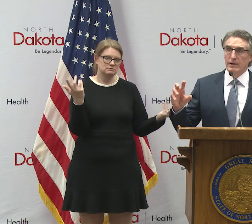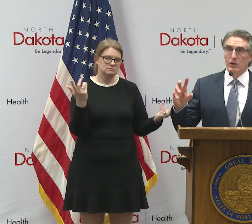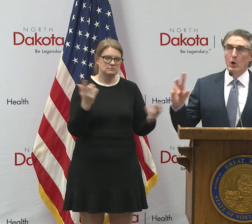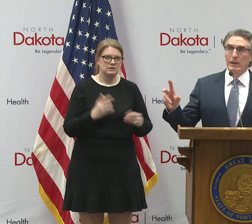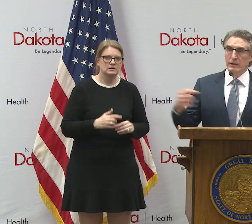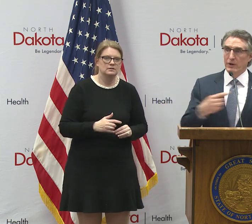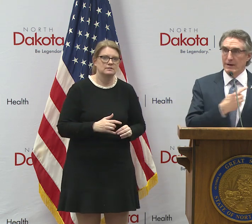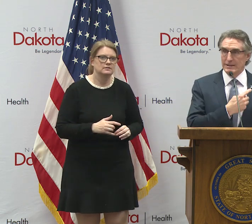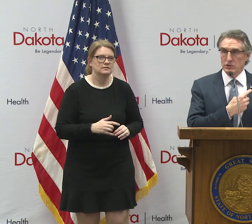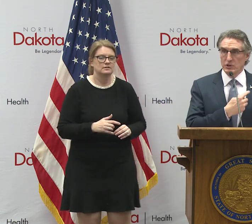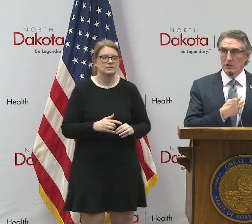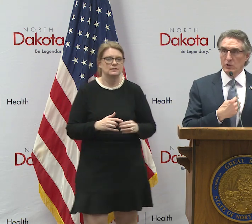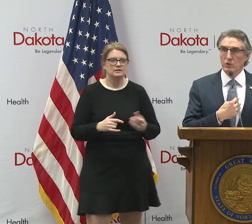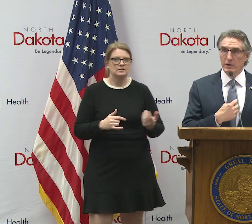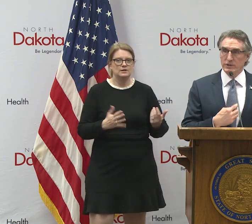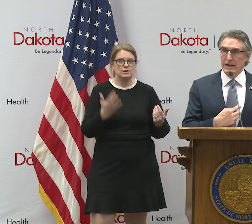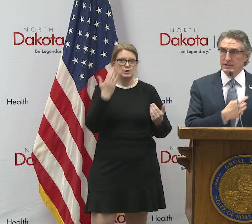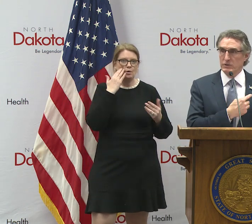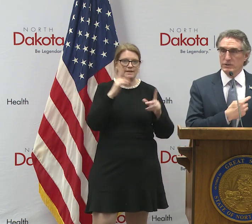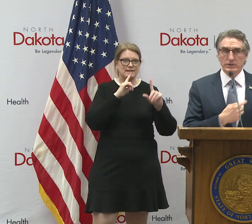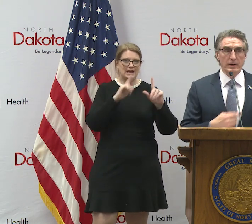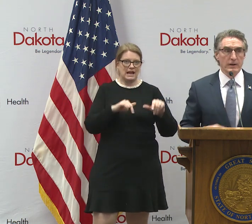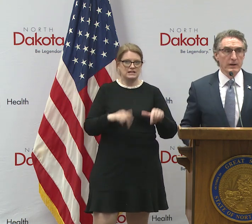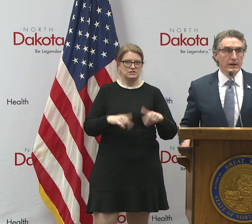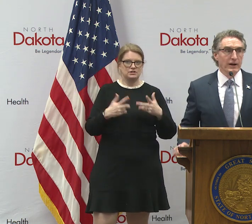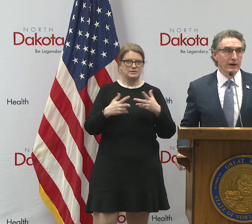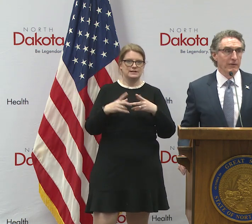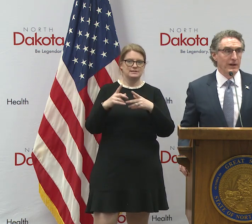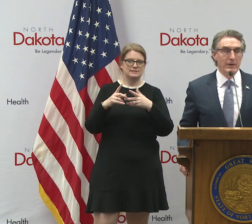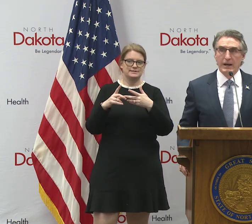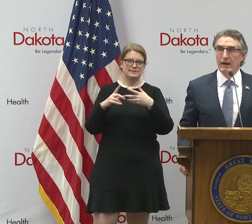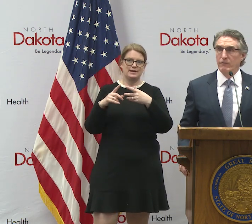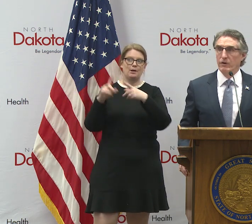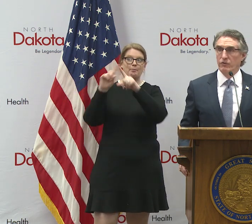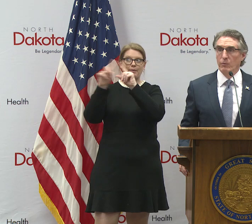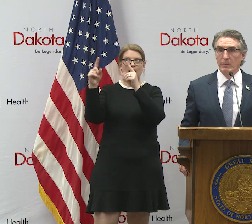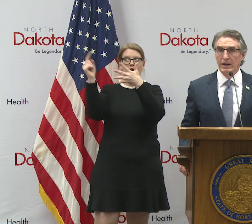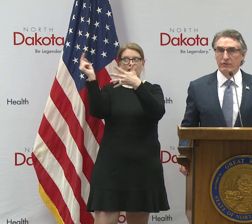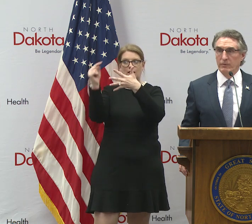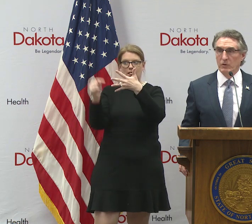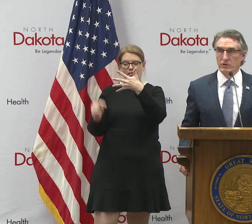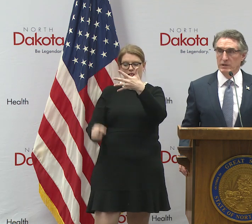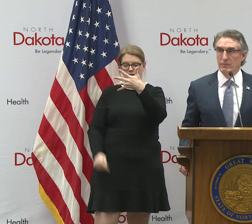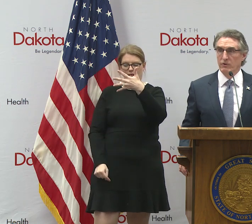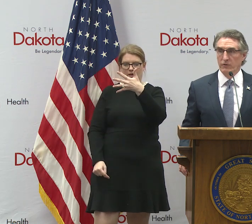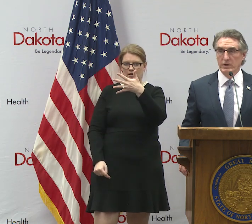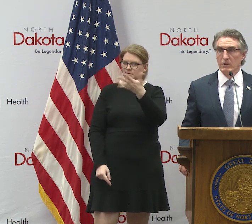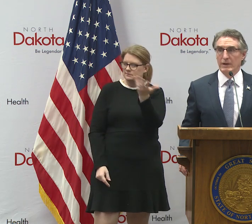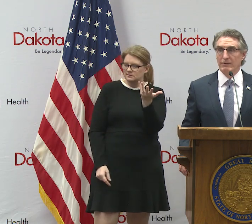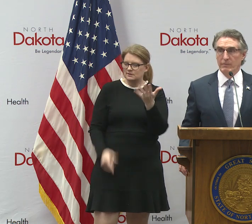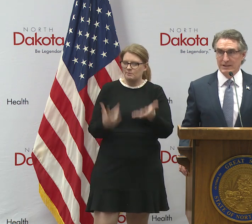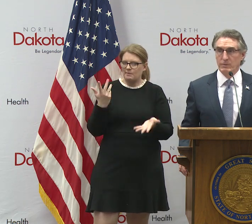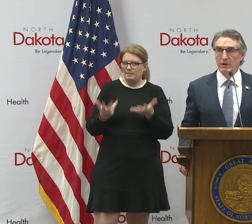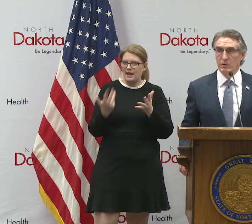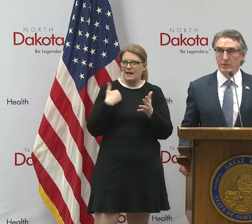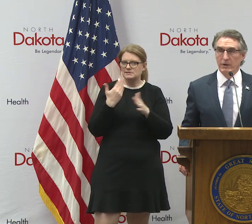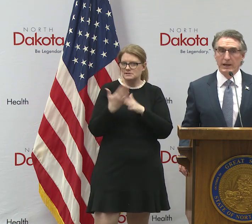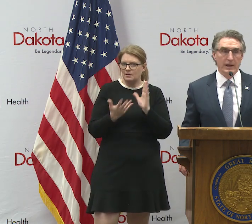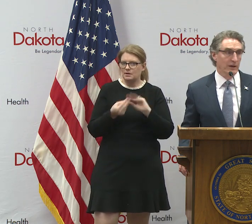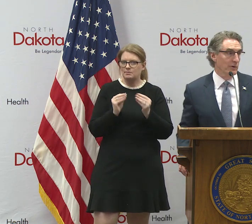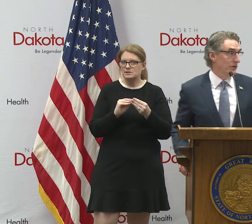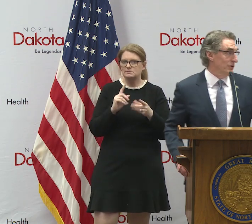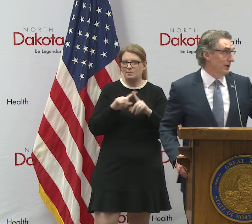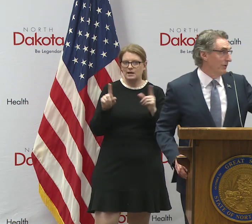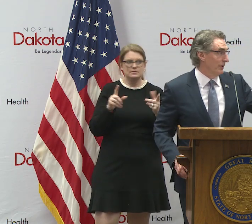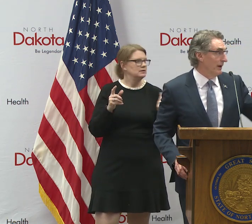than knowing that their answer is going to include a bunch of asterisks on it, we might have some gross numbers. If we don't have them, that's part of what the